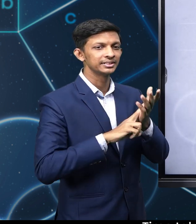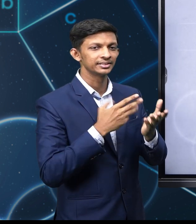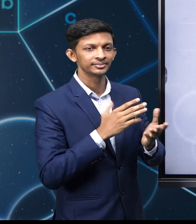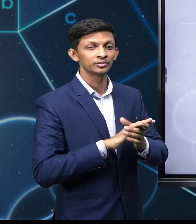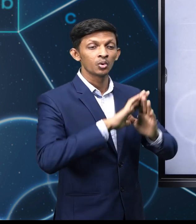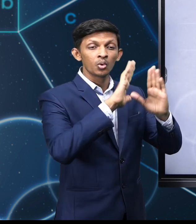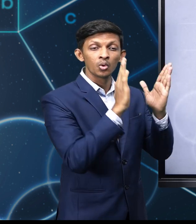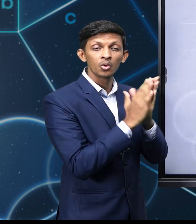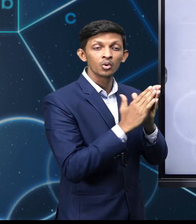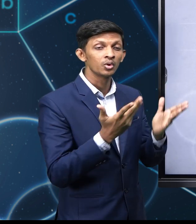which is equal to 350 minutes,